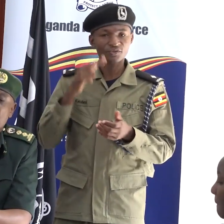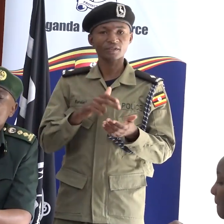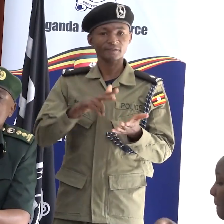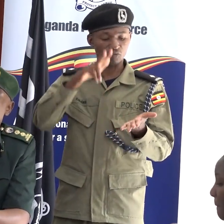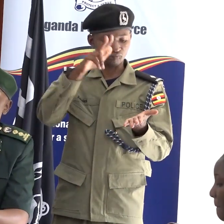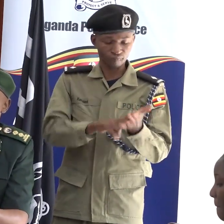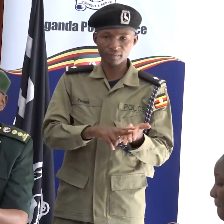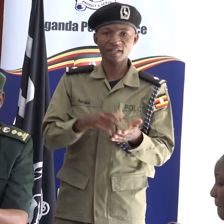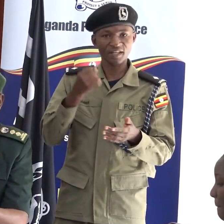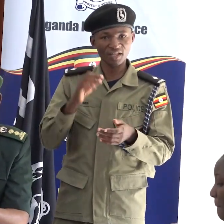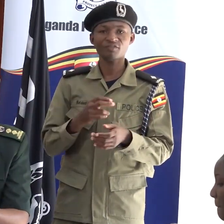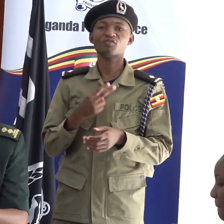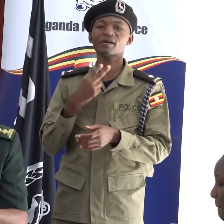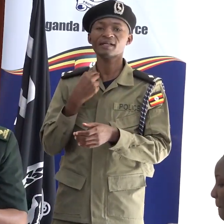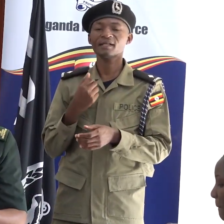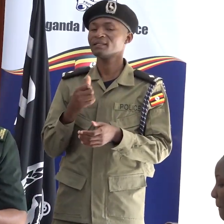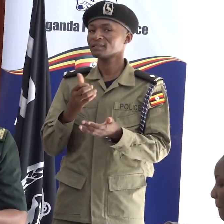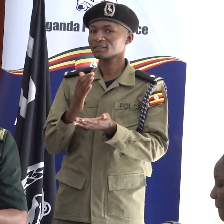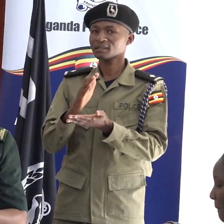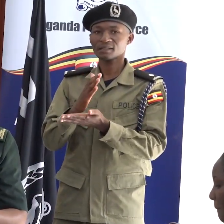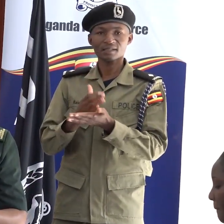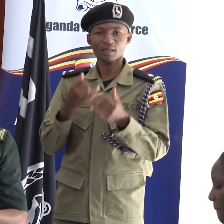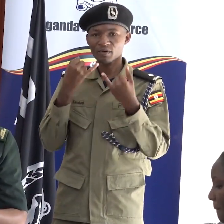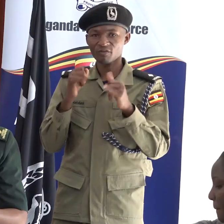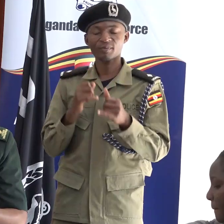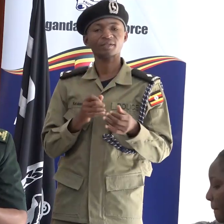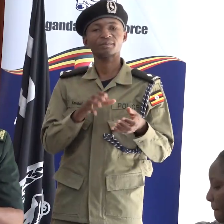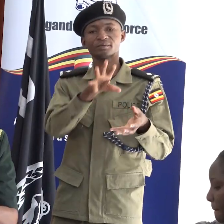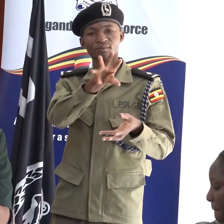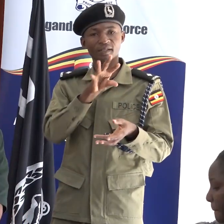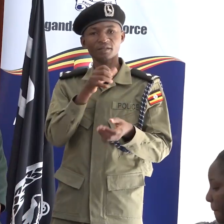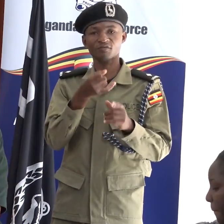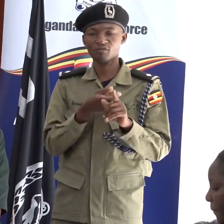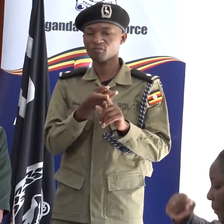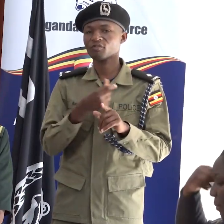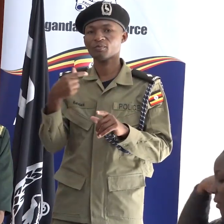some information we need to get from such a person. Now,